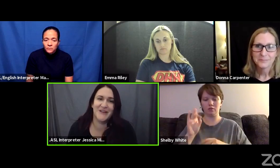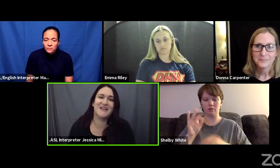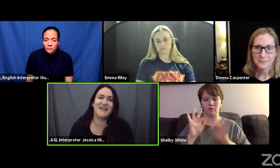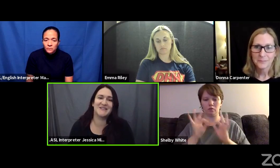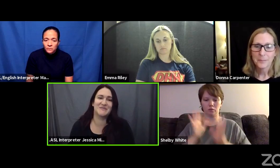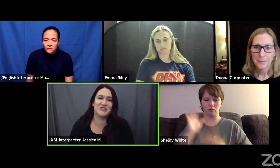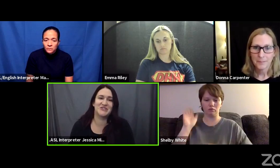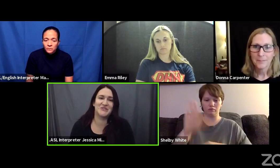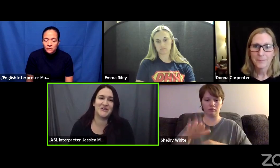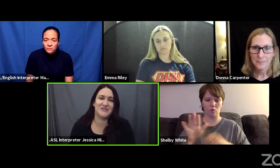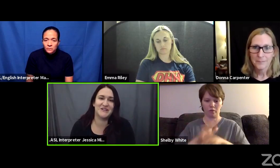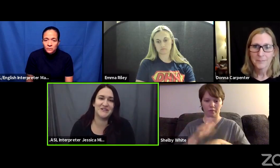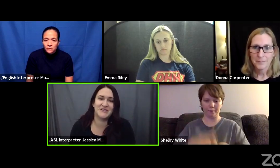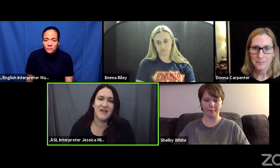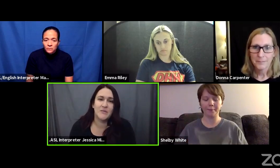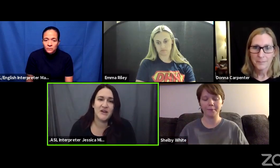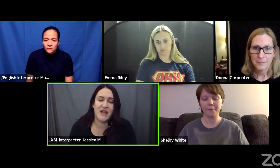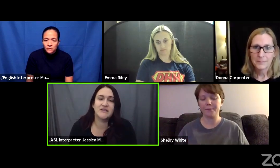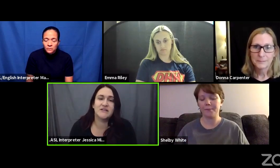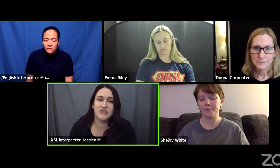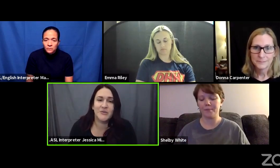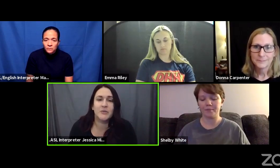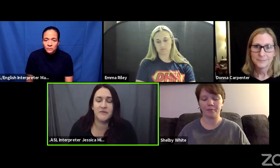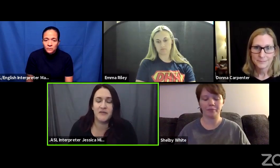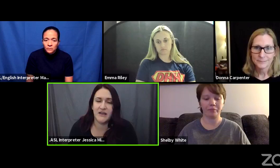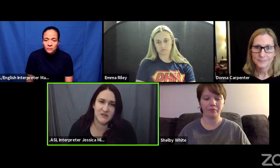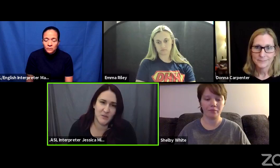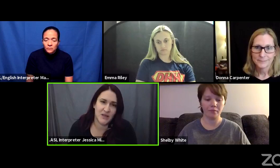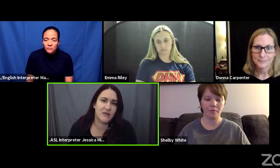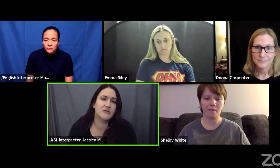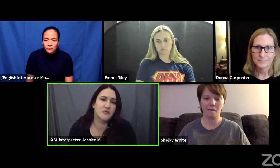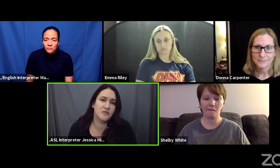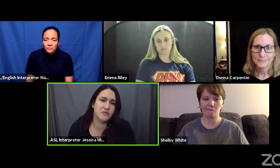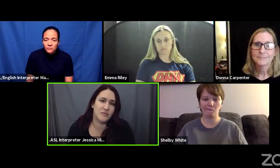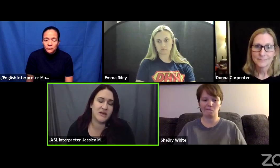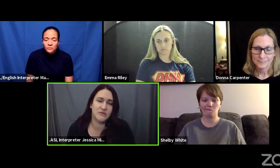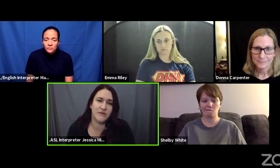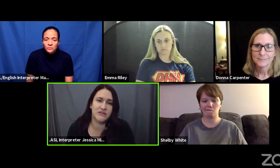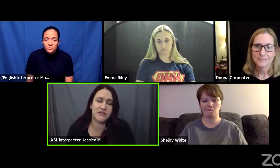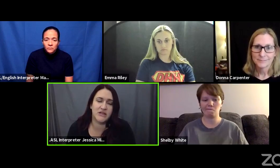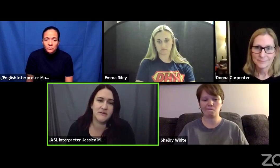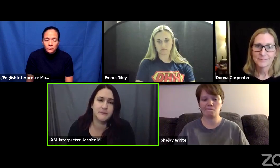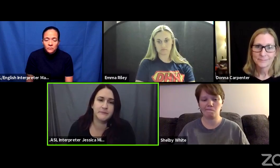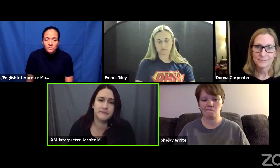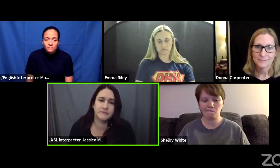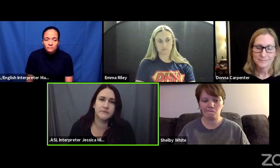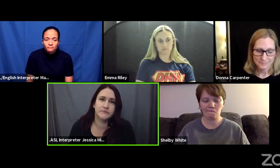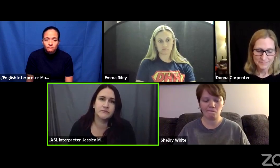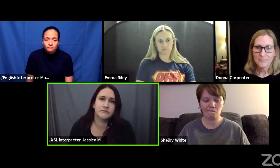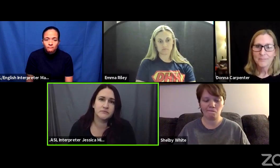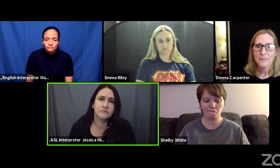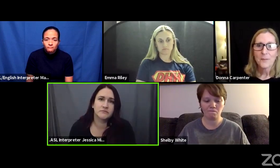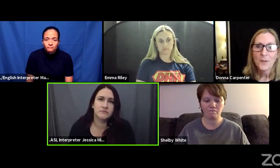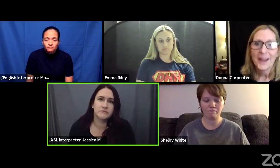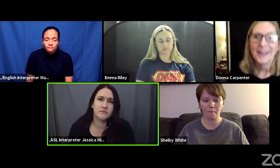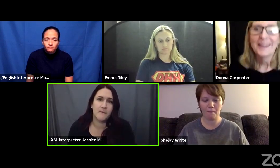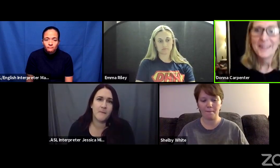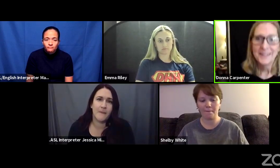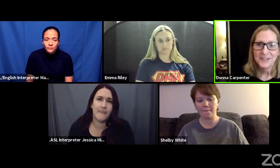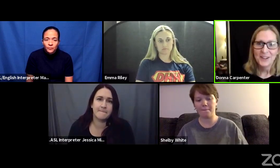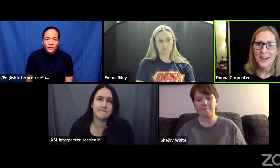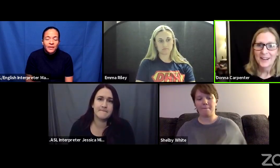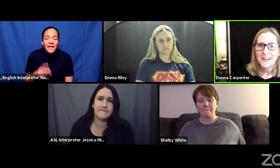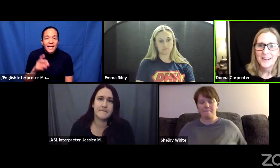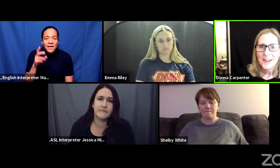whole time. I mean, I had some changes throughout the years, but I had an interpreter provided to me through my K-12 education.